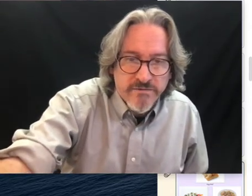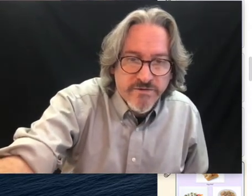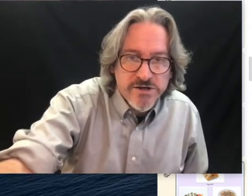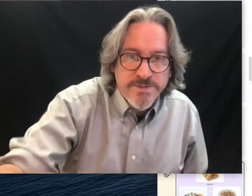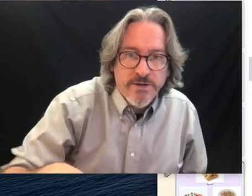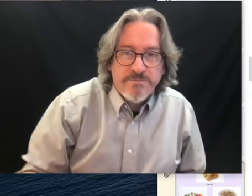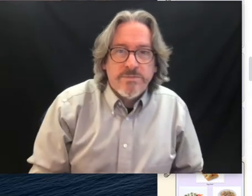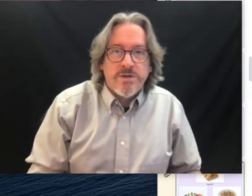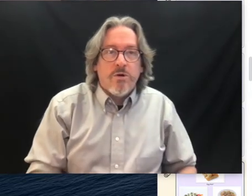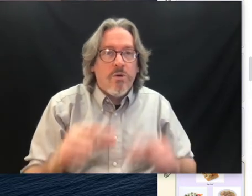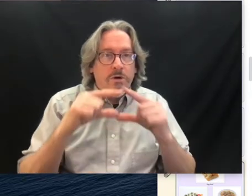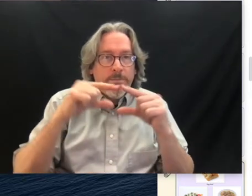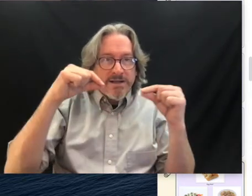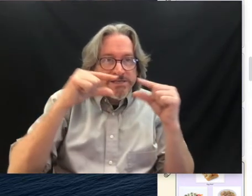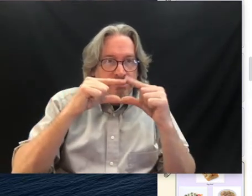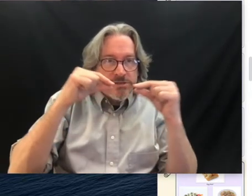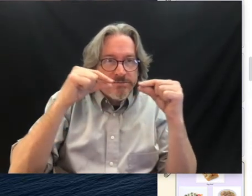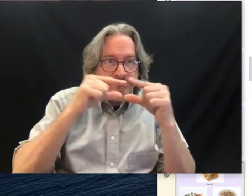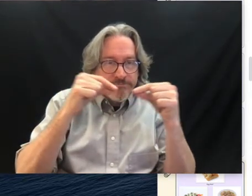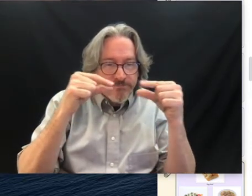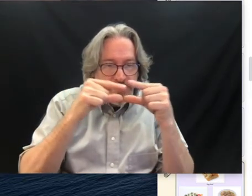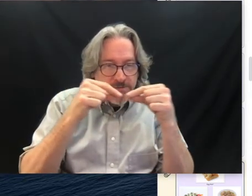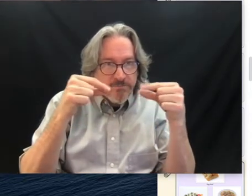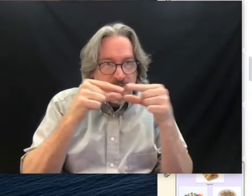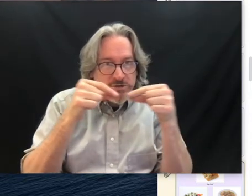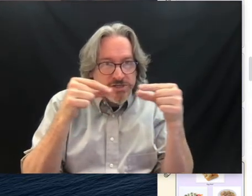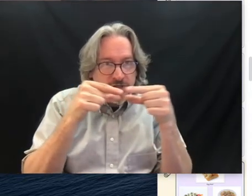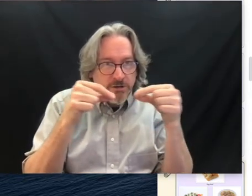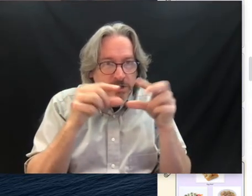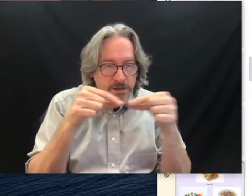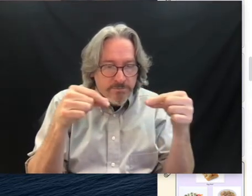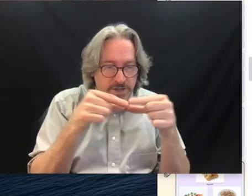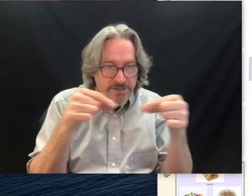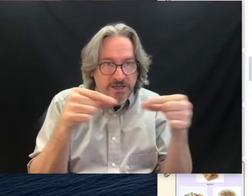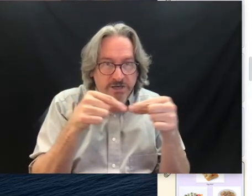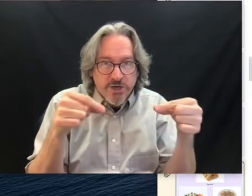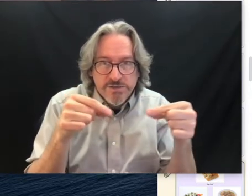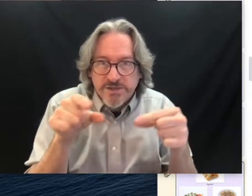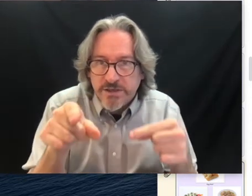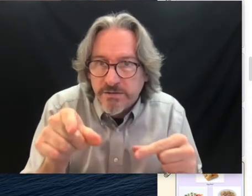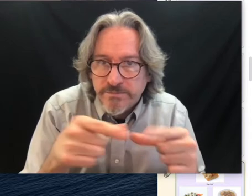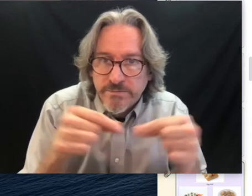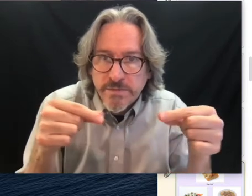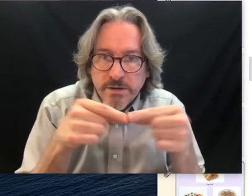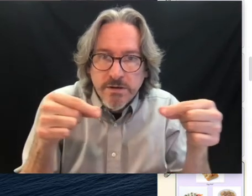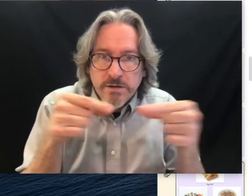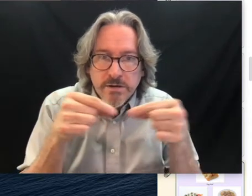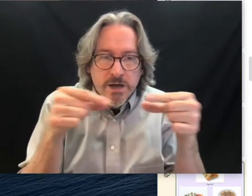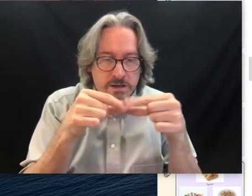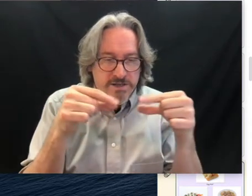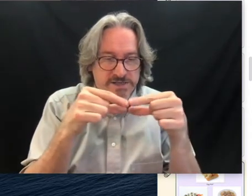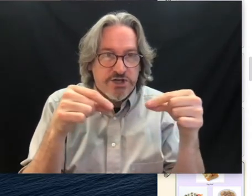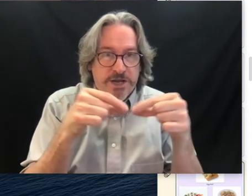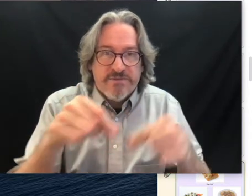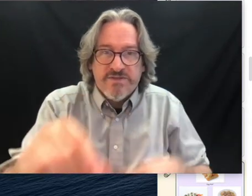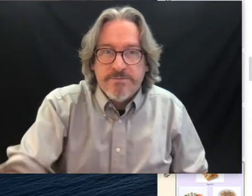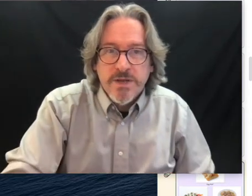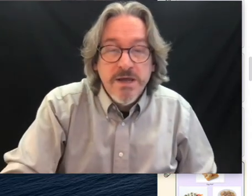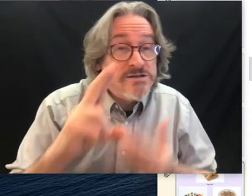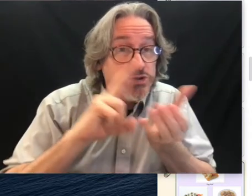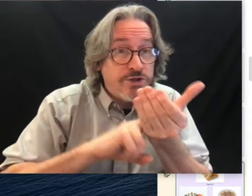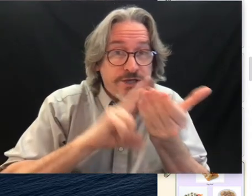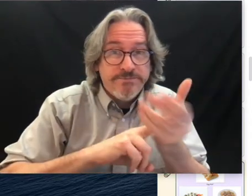can fingerspell, or pot stickers, right? They're just little, like the little gyoza, the little, that's the shape of